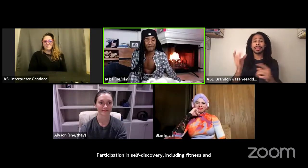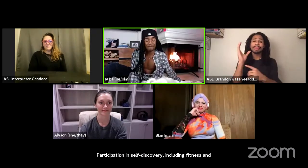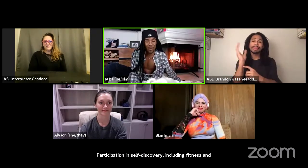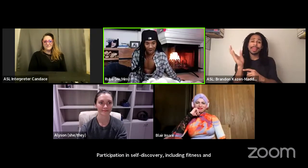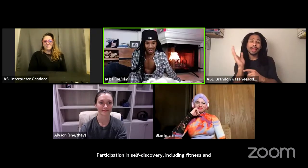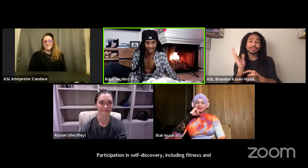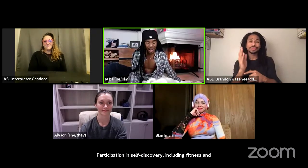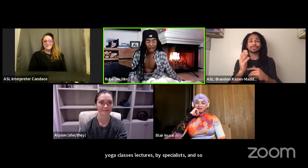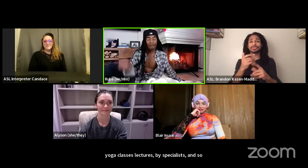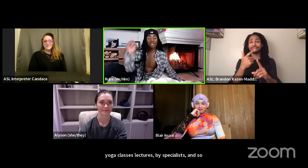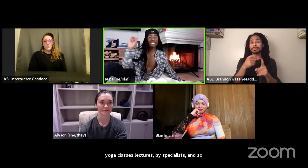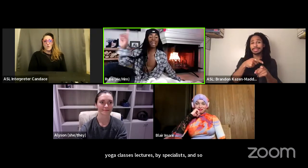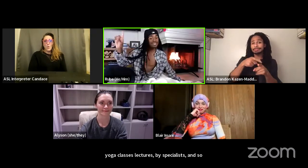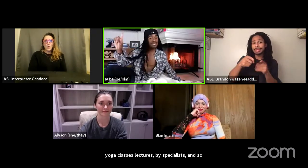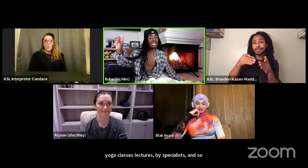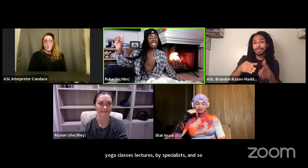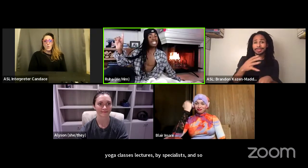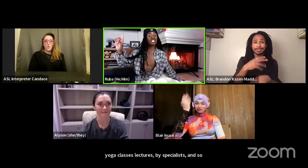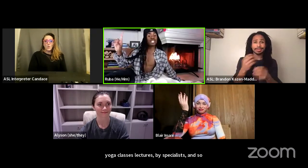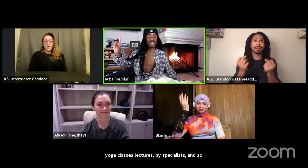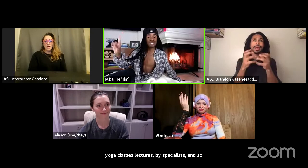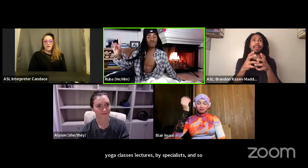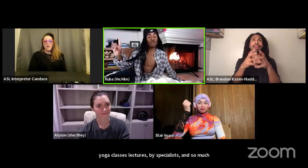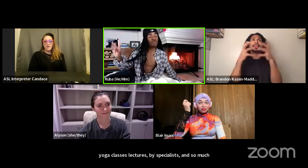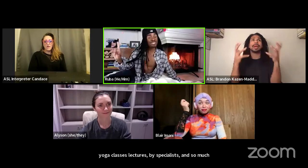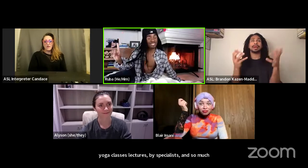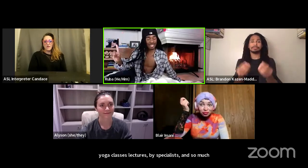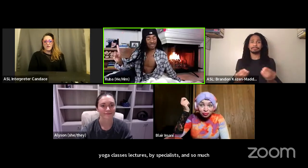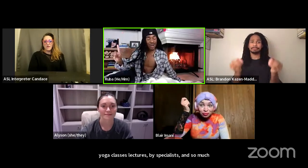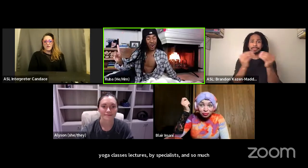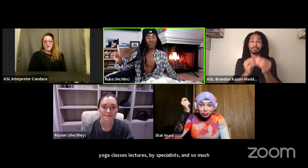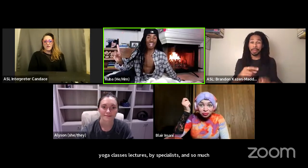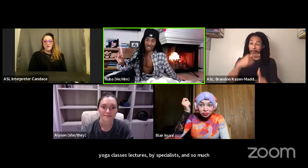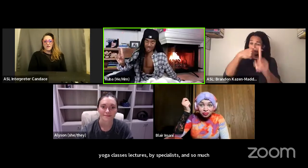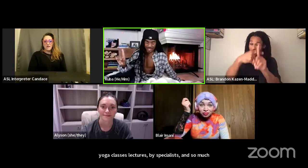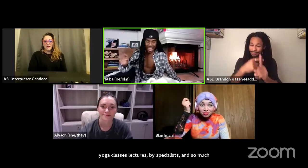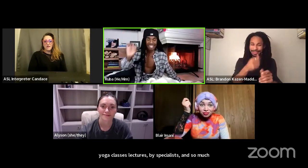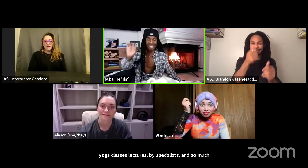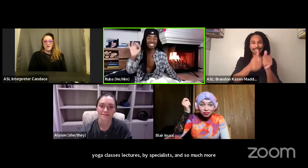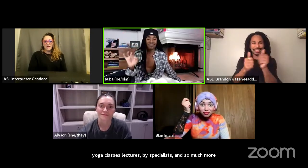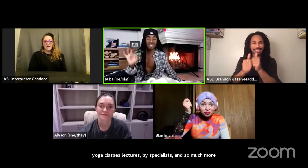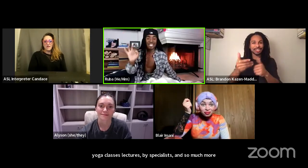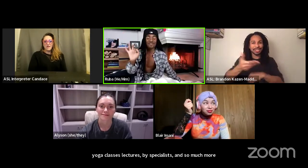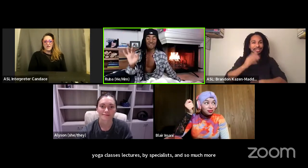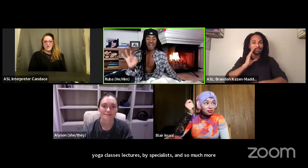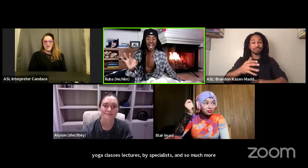much more. Plus, each guest will receive